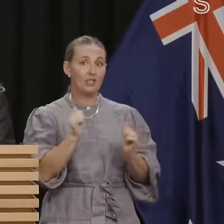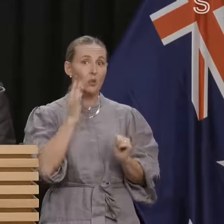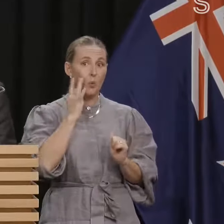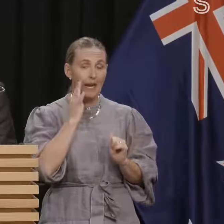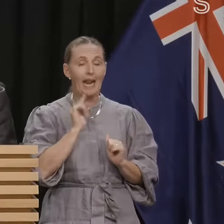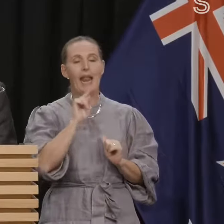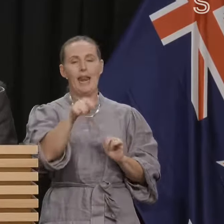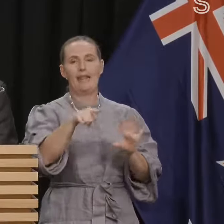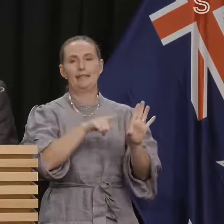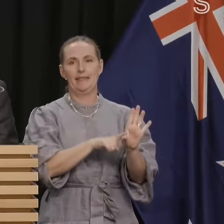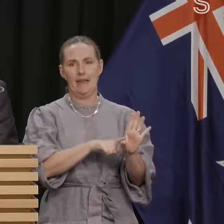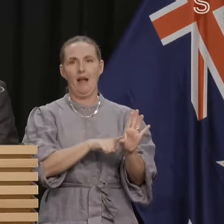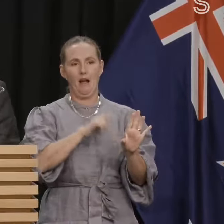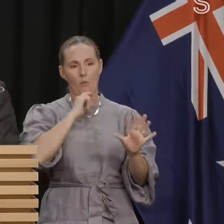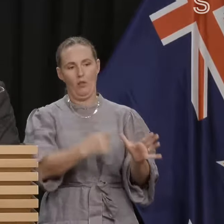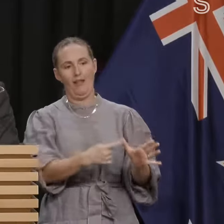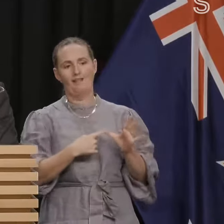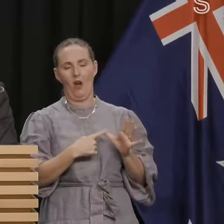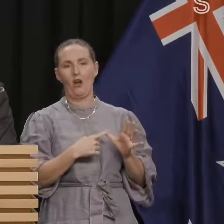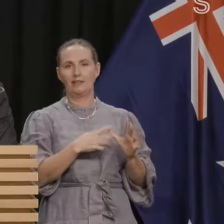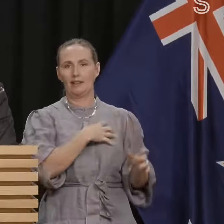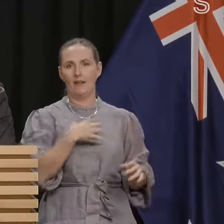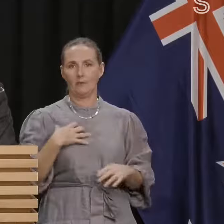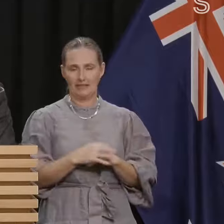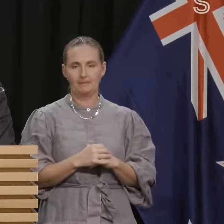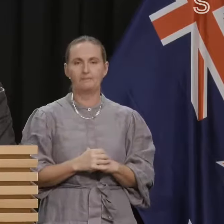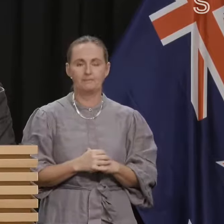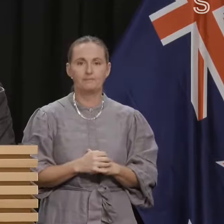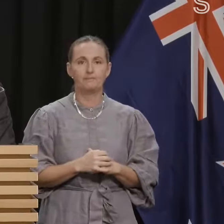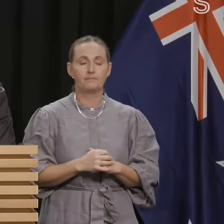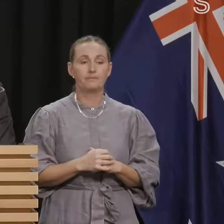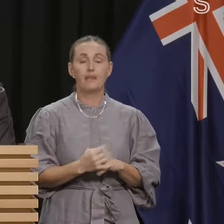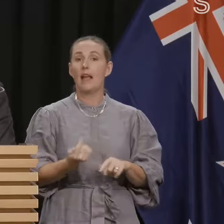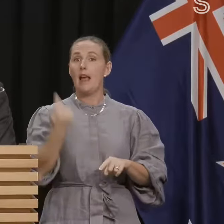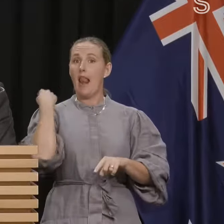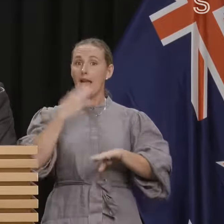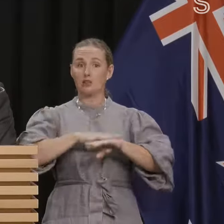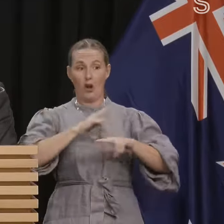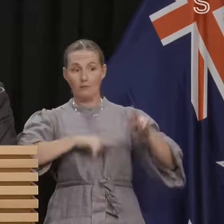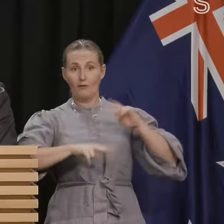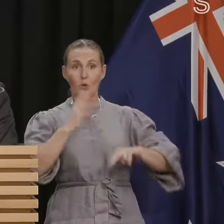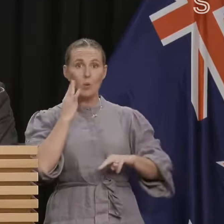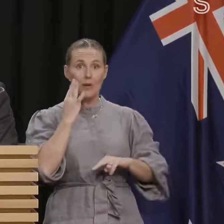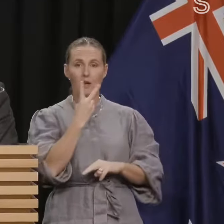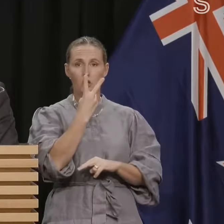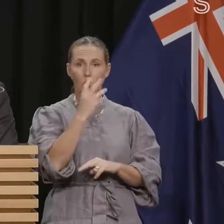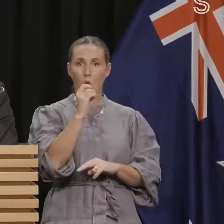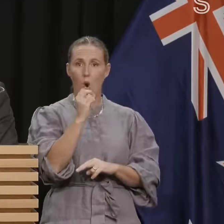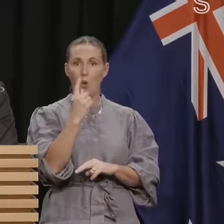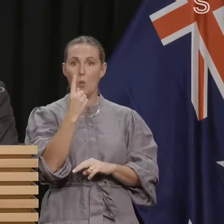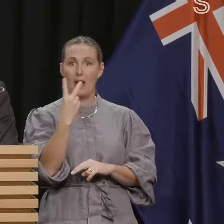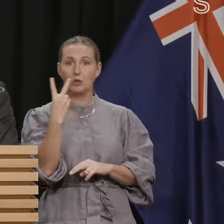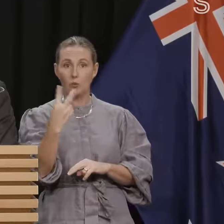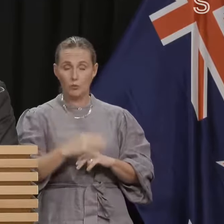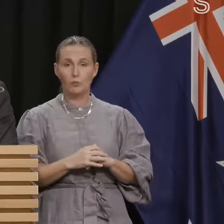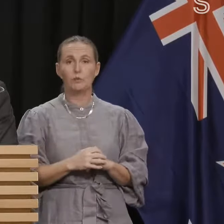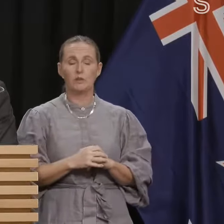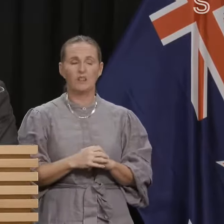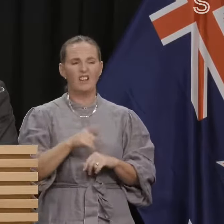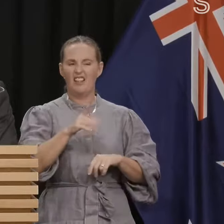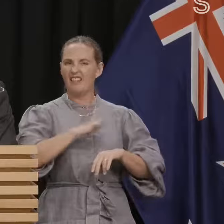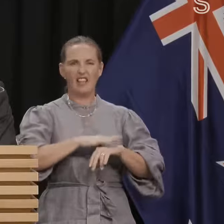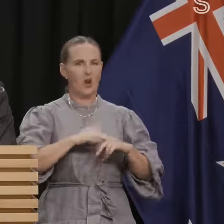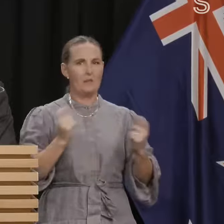year. This was last looked at in 2012, and ultimately it didn't land because it was too broad in